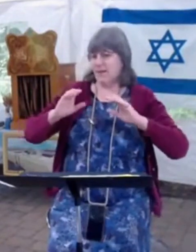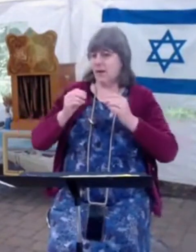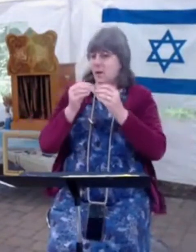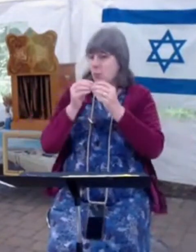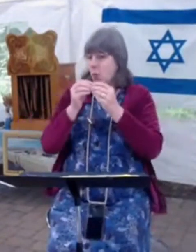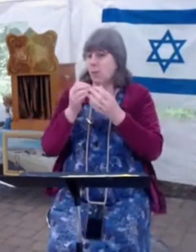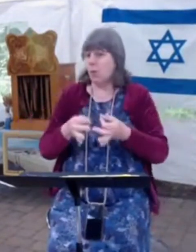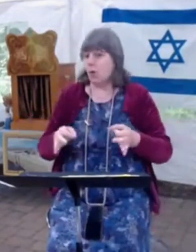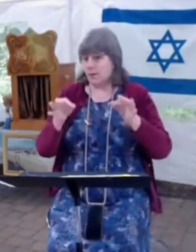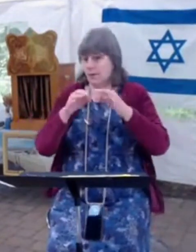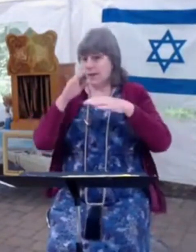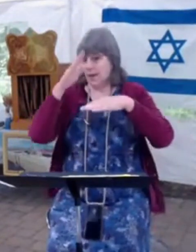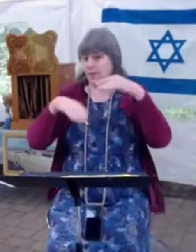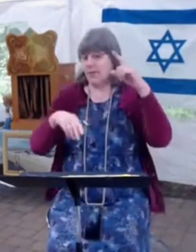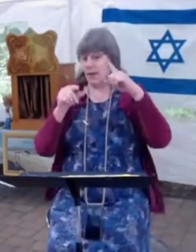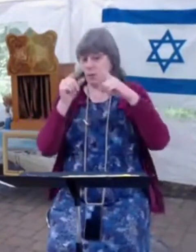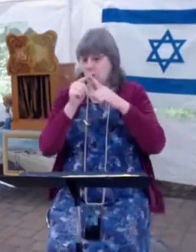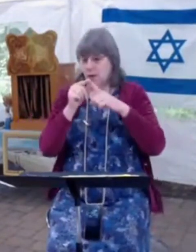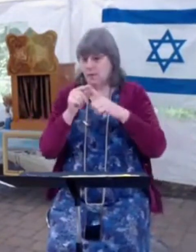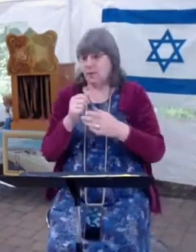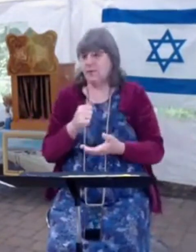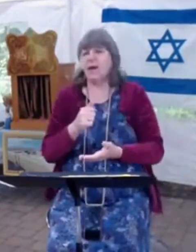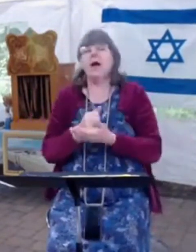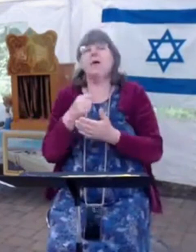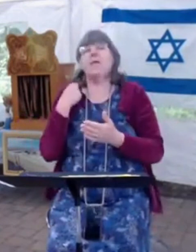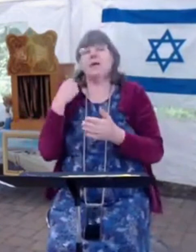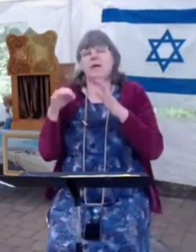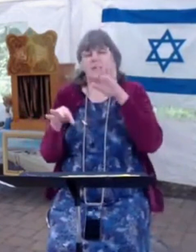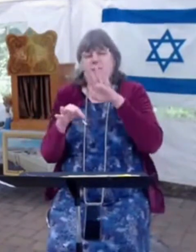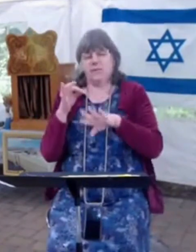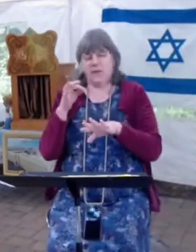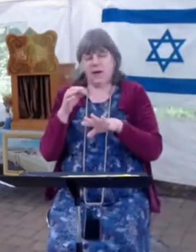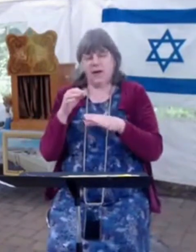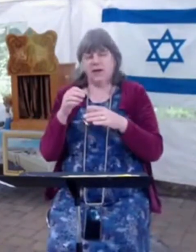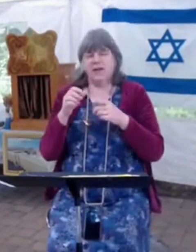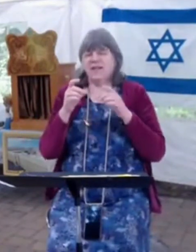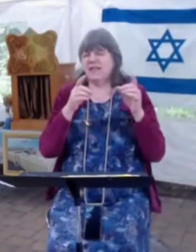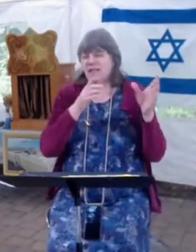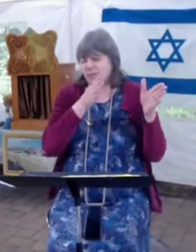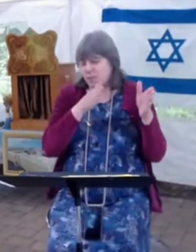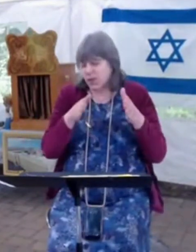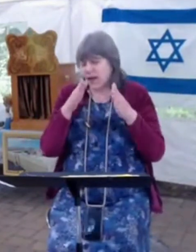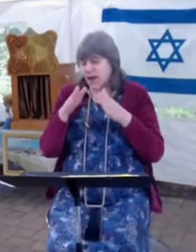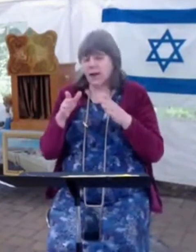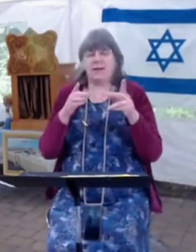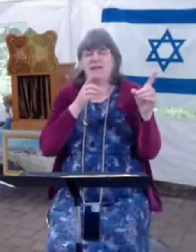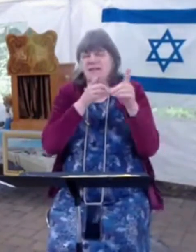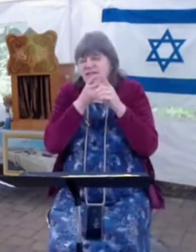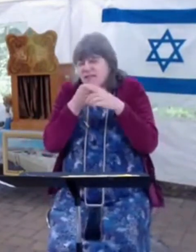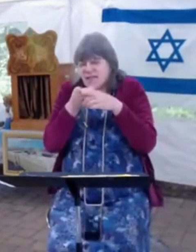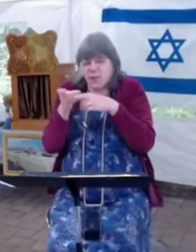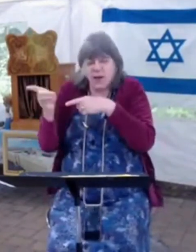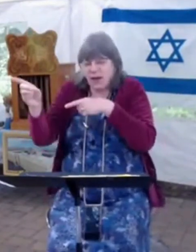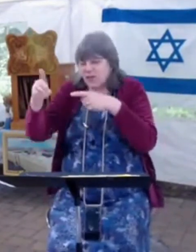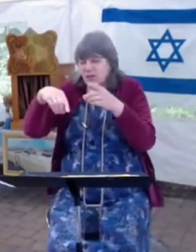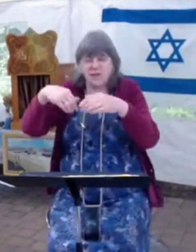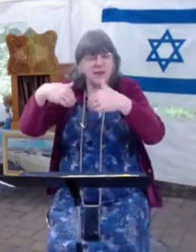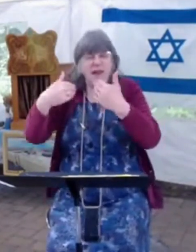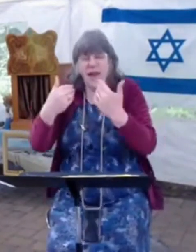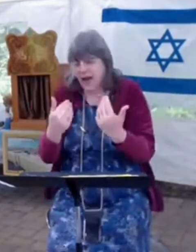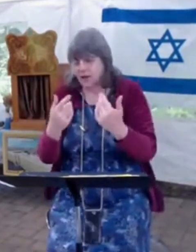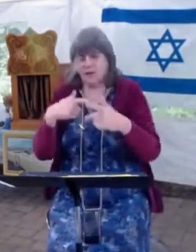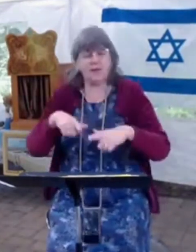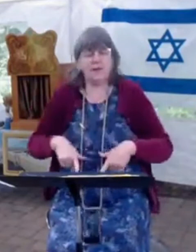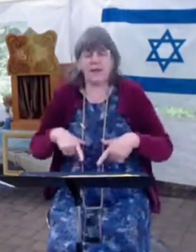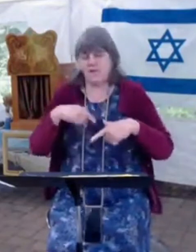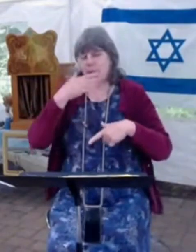in order to find solution, get direction on how to live our lives and how to do that great commission